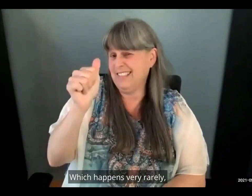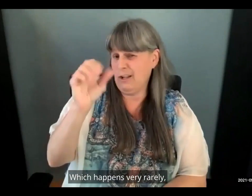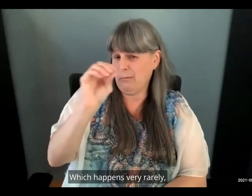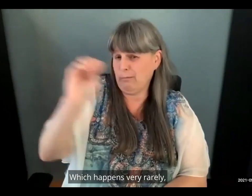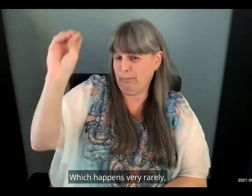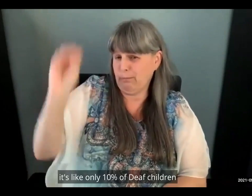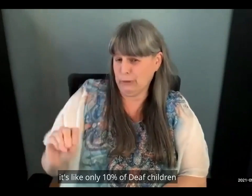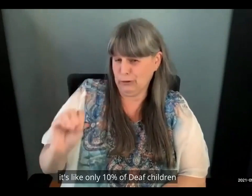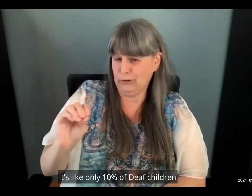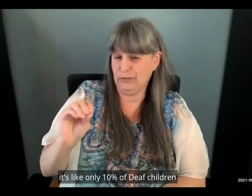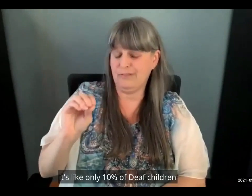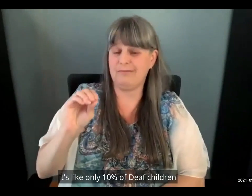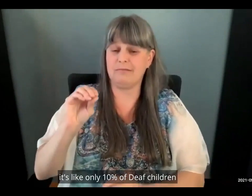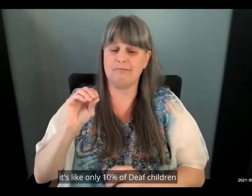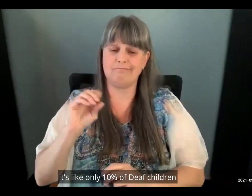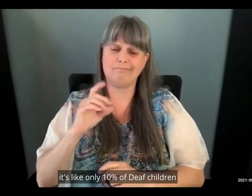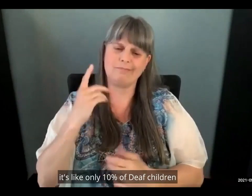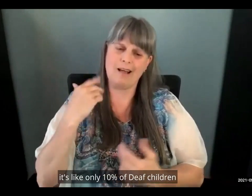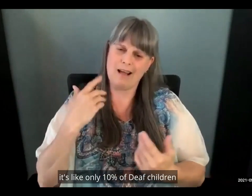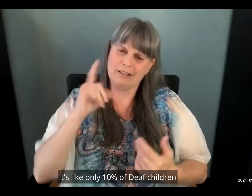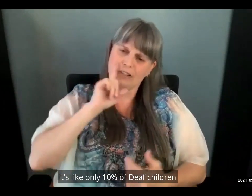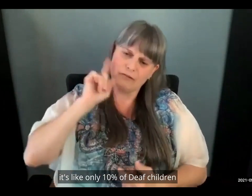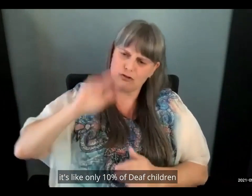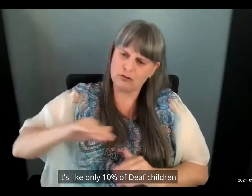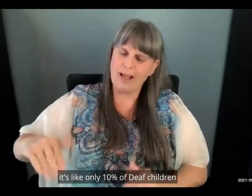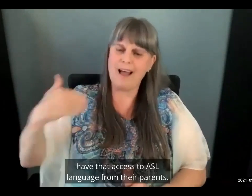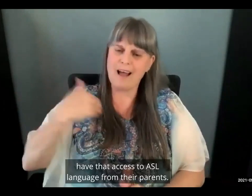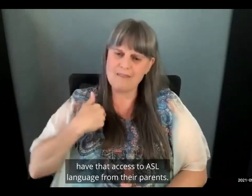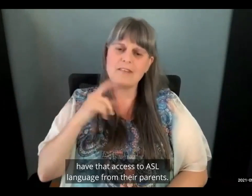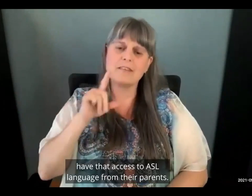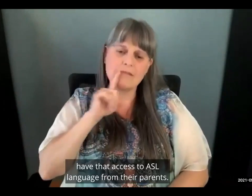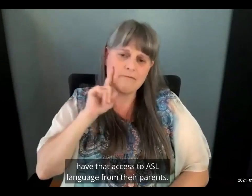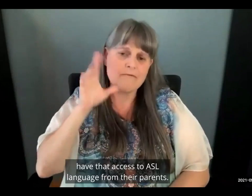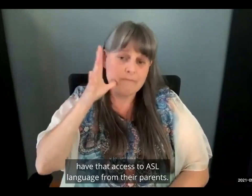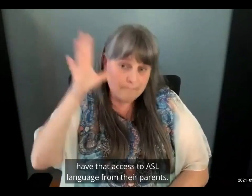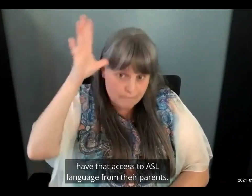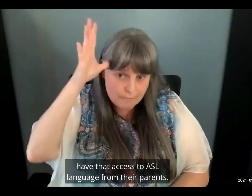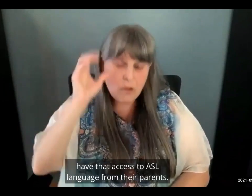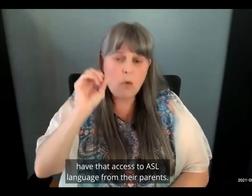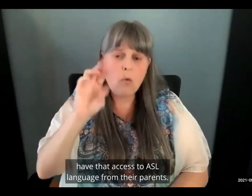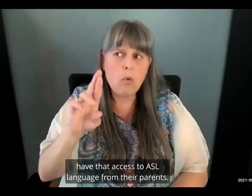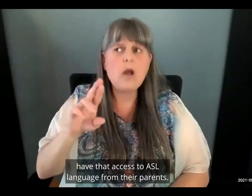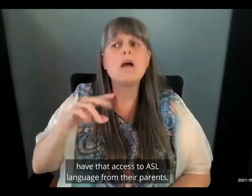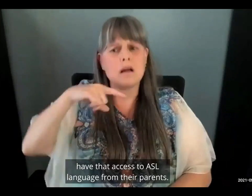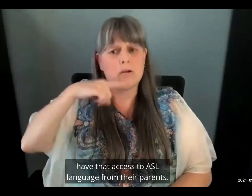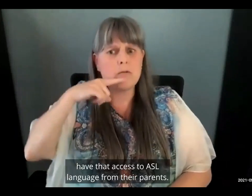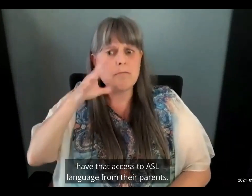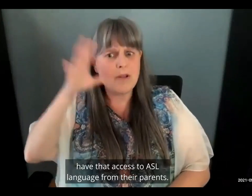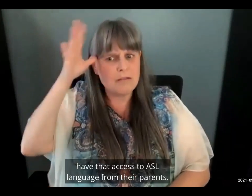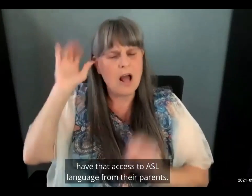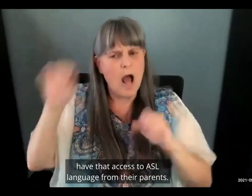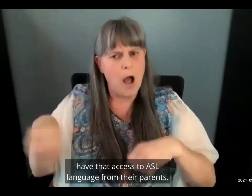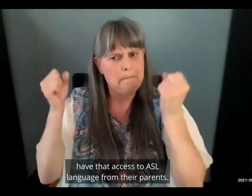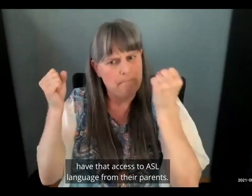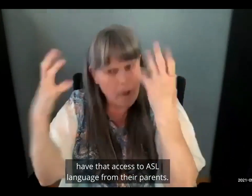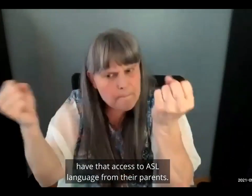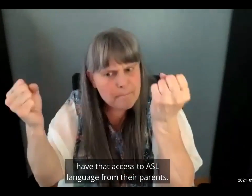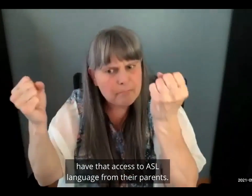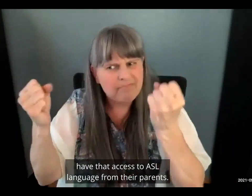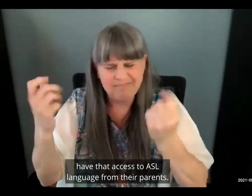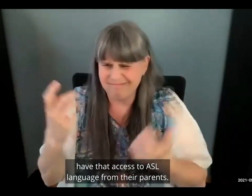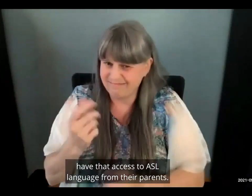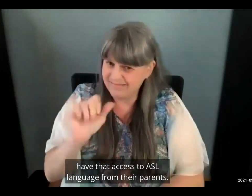rarely. It's like only 10% of deaf children have that access to ASL language from their